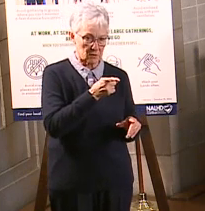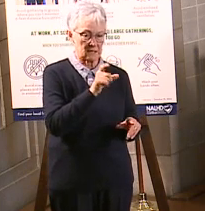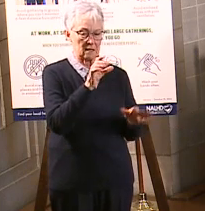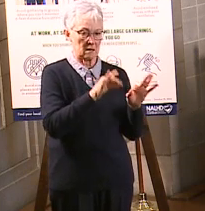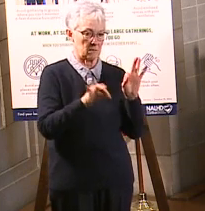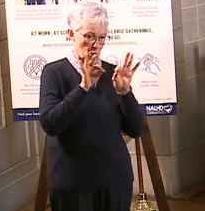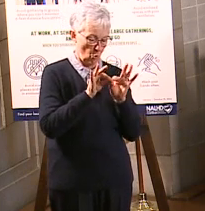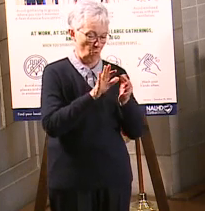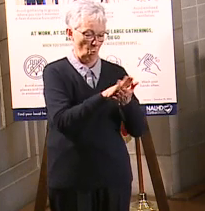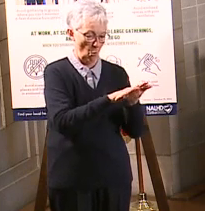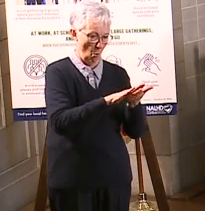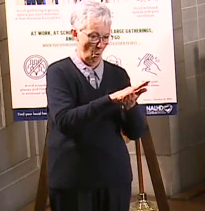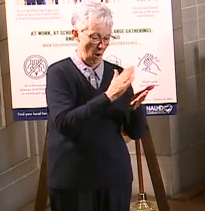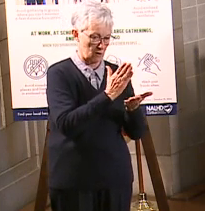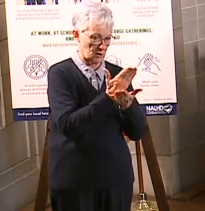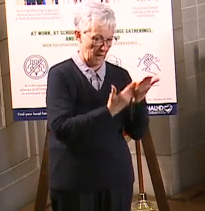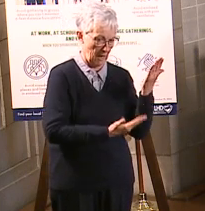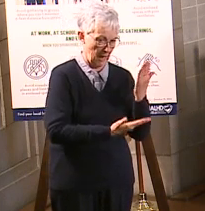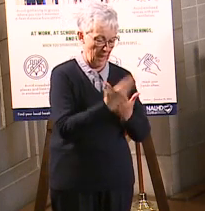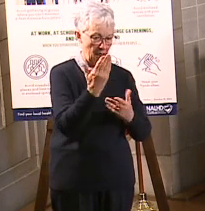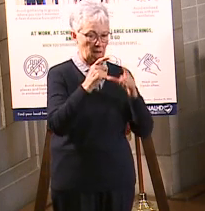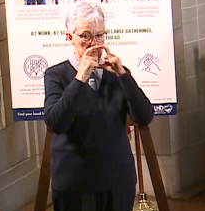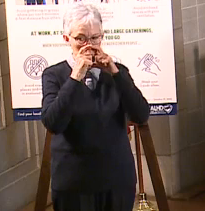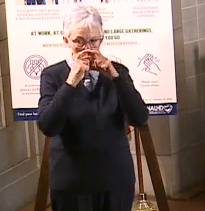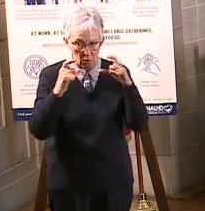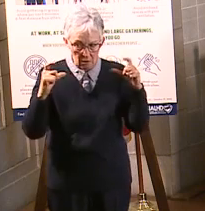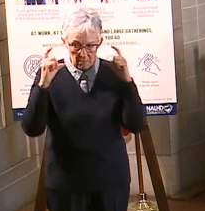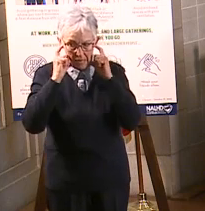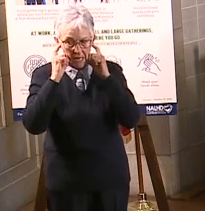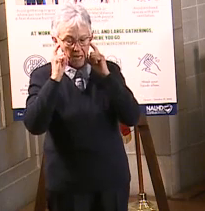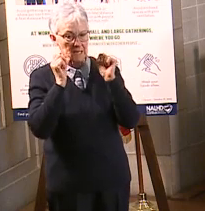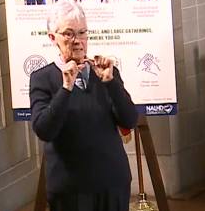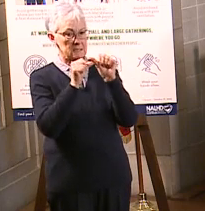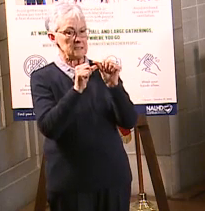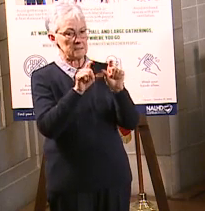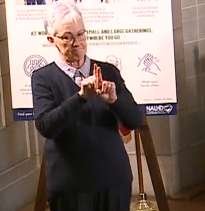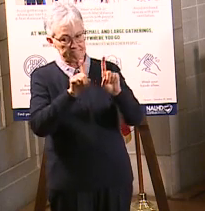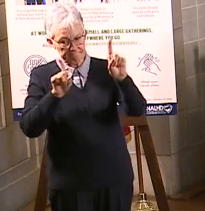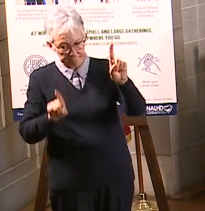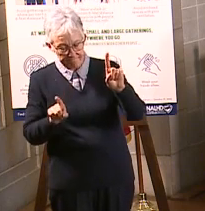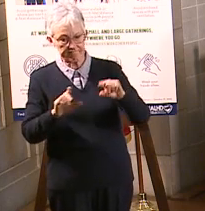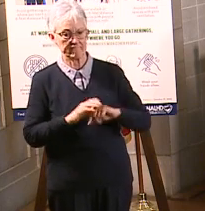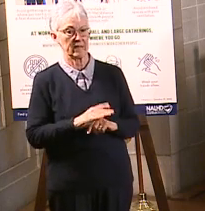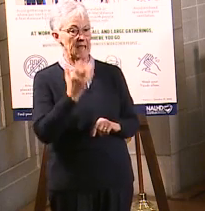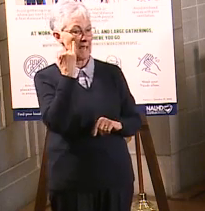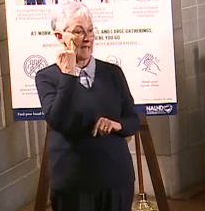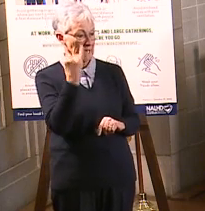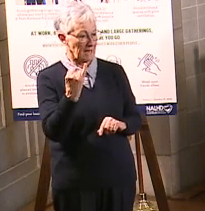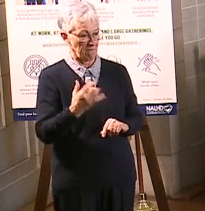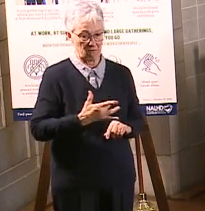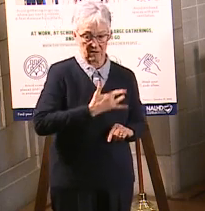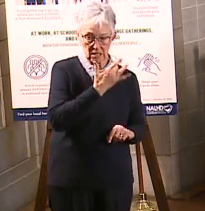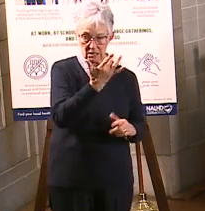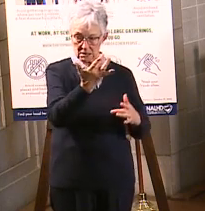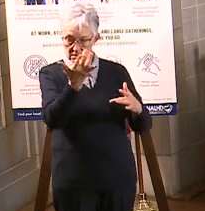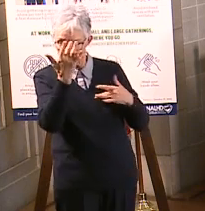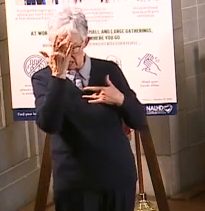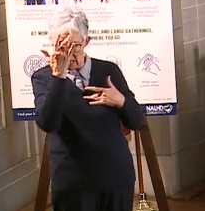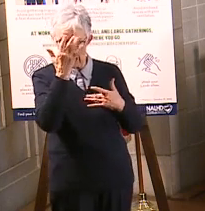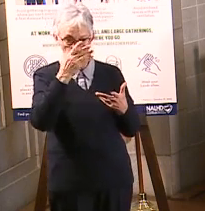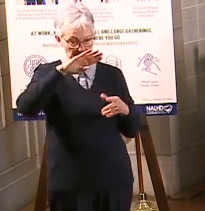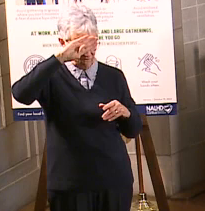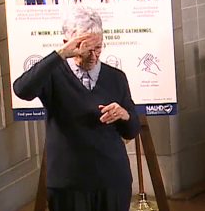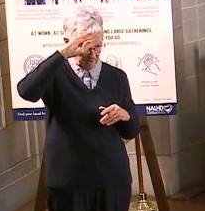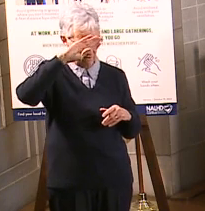3 C's, and please, when you're having those symptoms like cough, fever, lost your sense of taste and smell, make sure